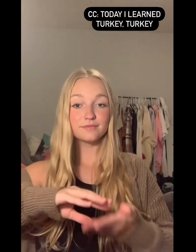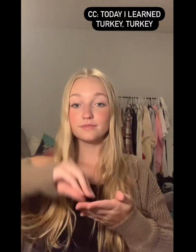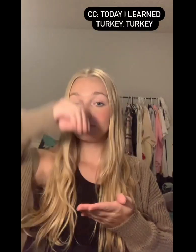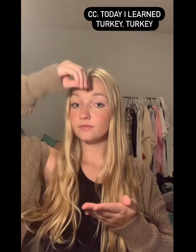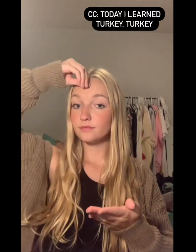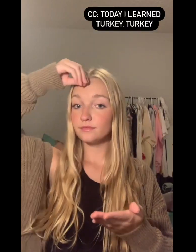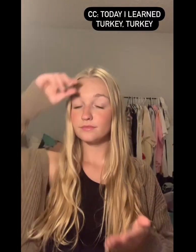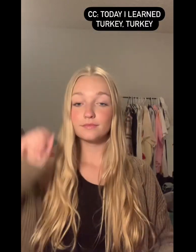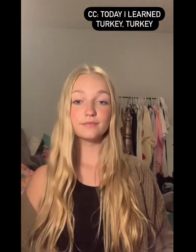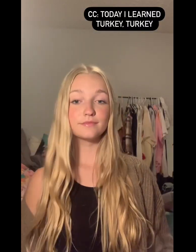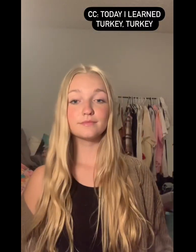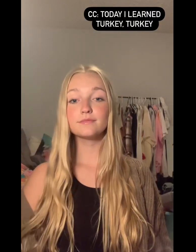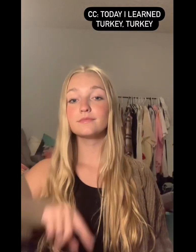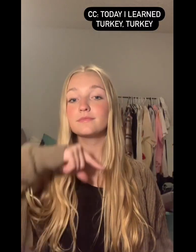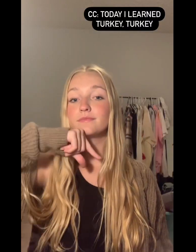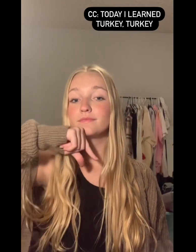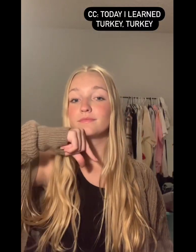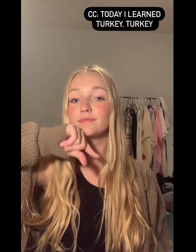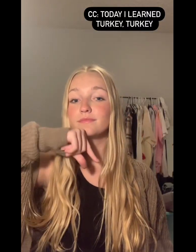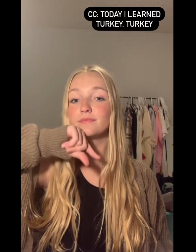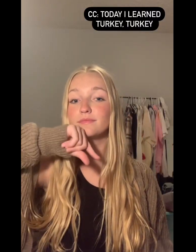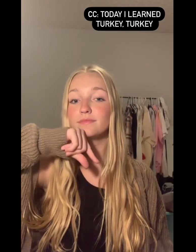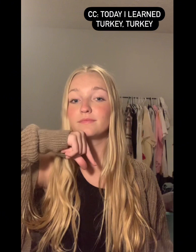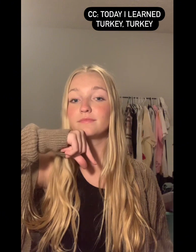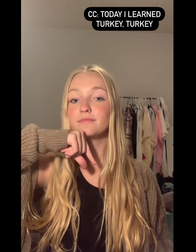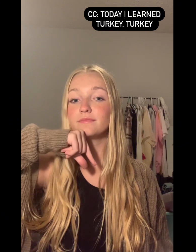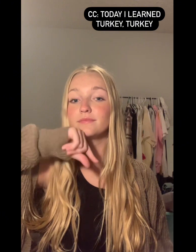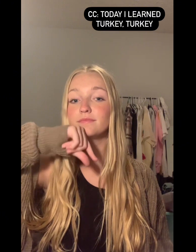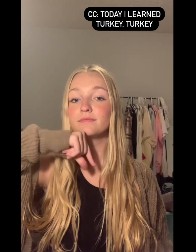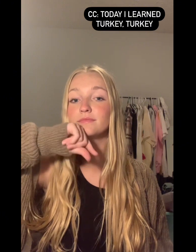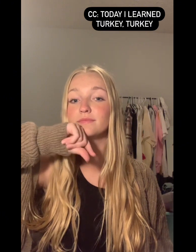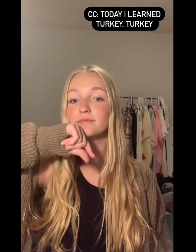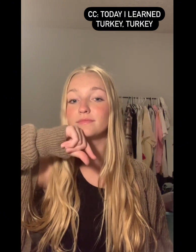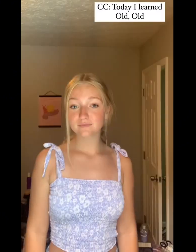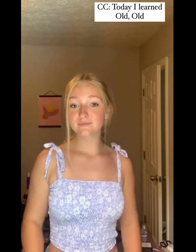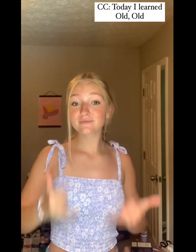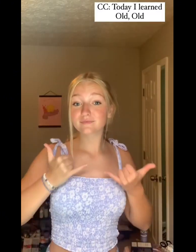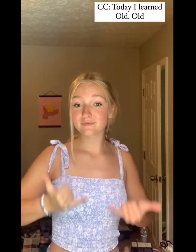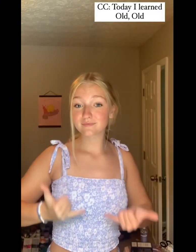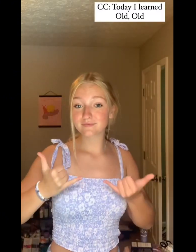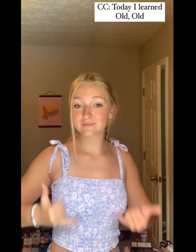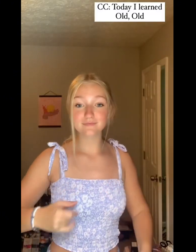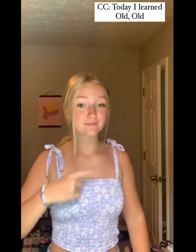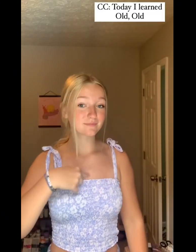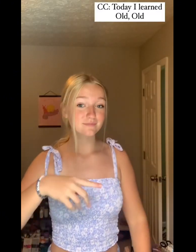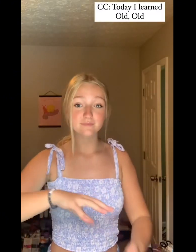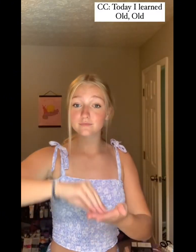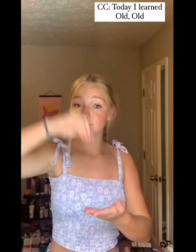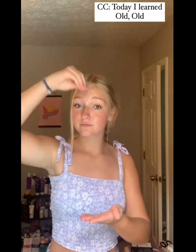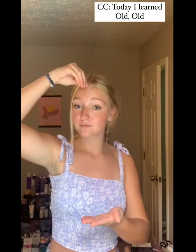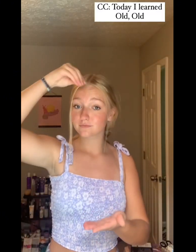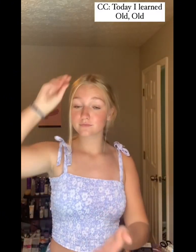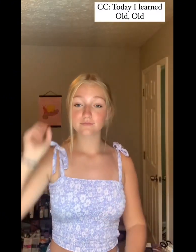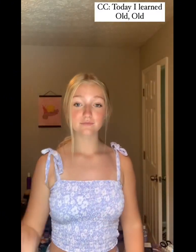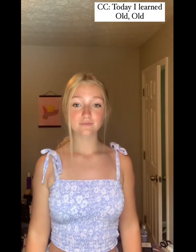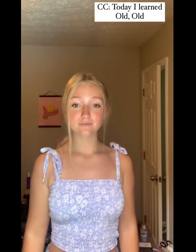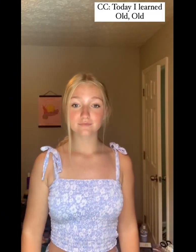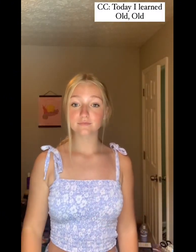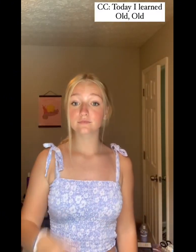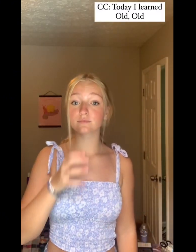learned turkey, turkey. Today I learned